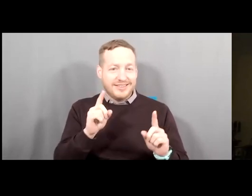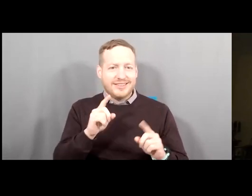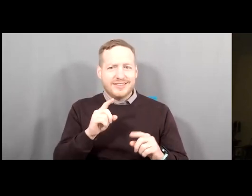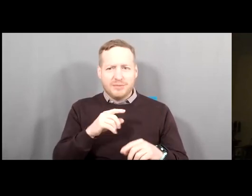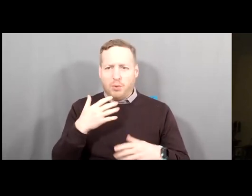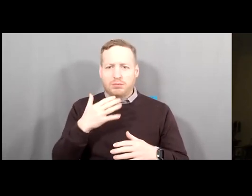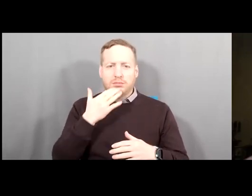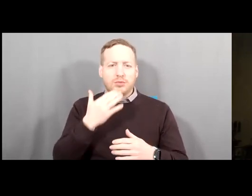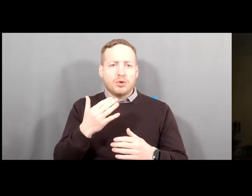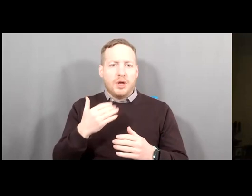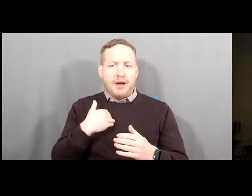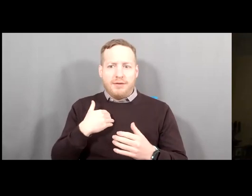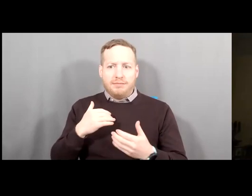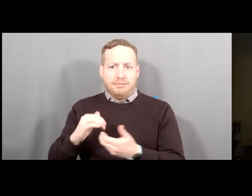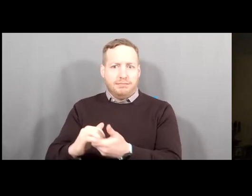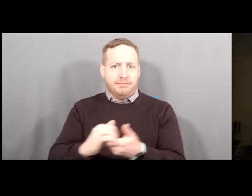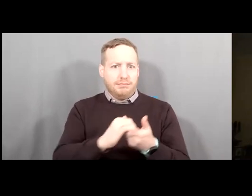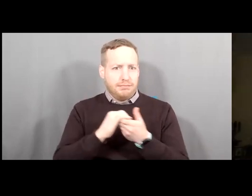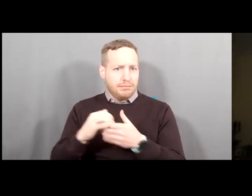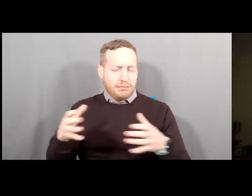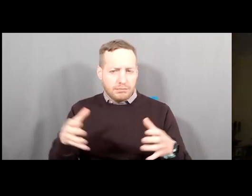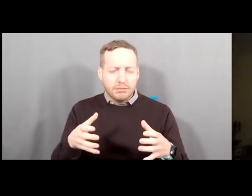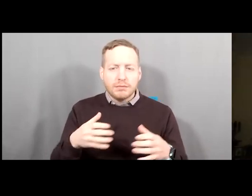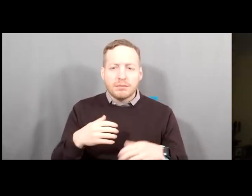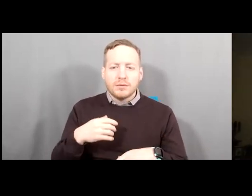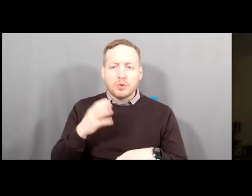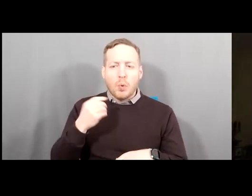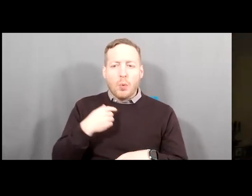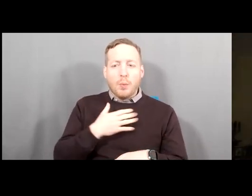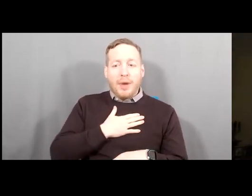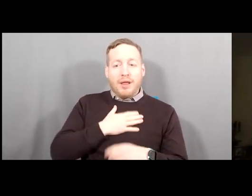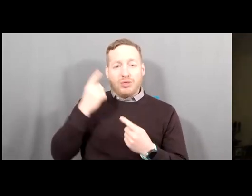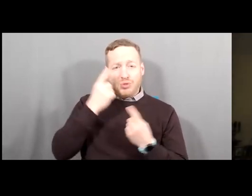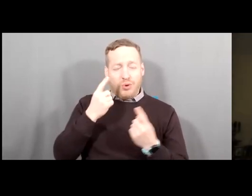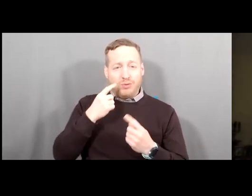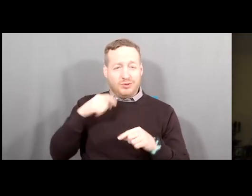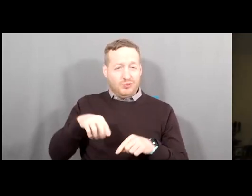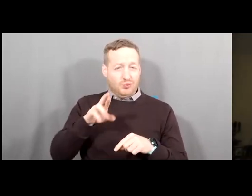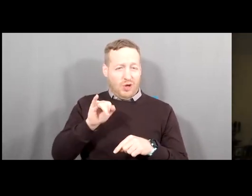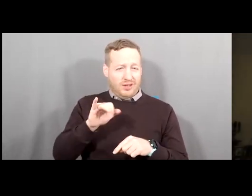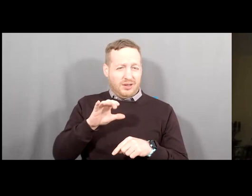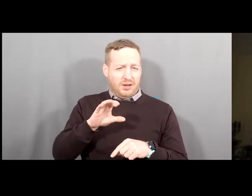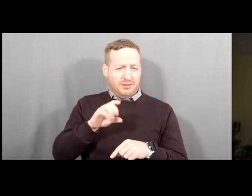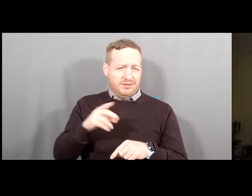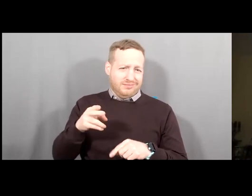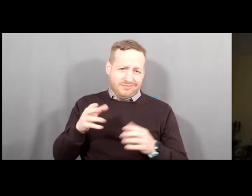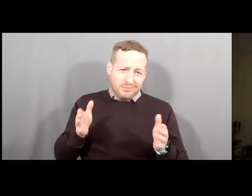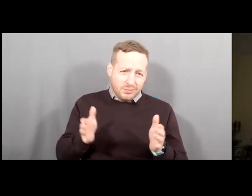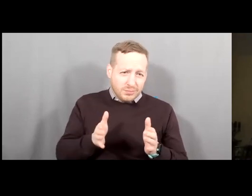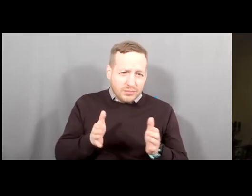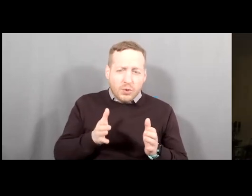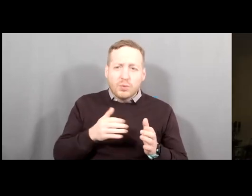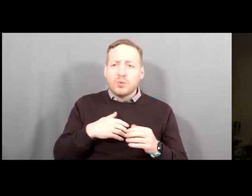it seemed, well, I hope it's effective. It's good to have those partnerships. And my thinking about this for